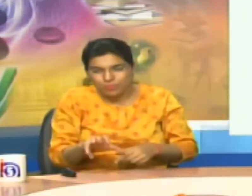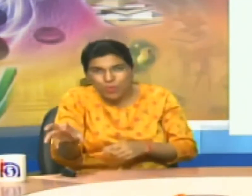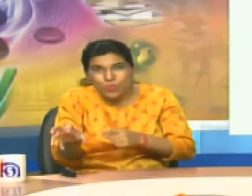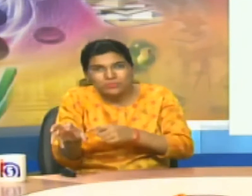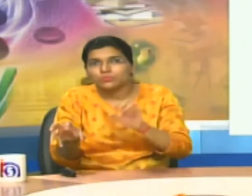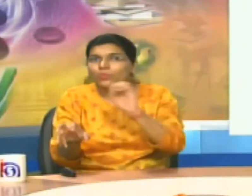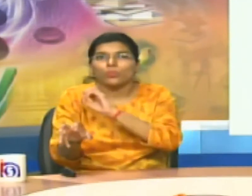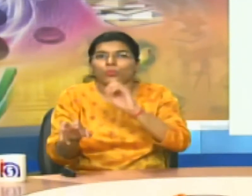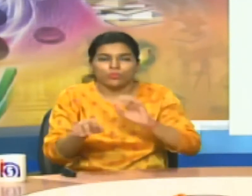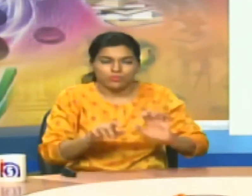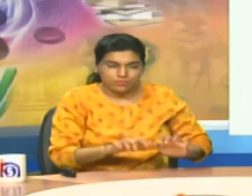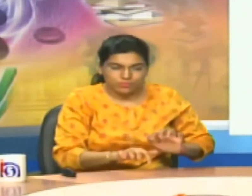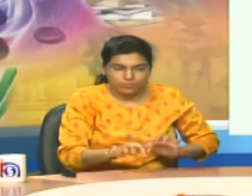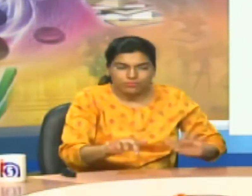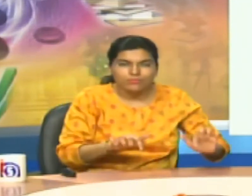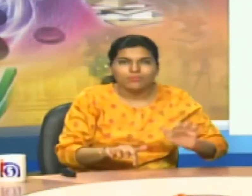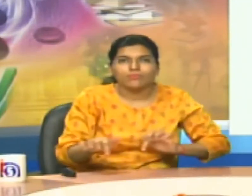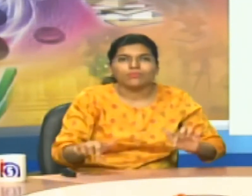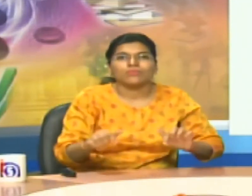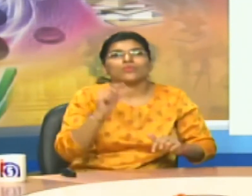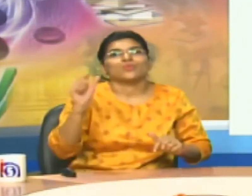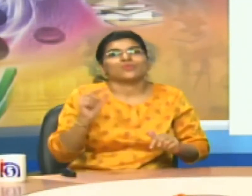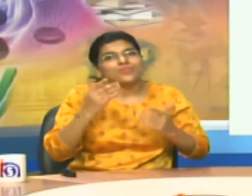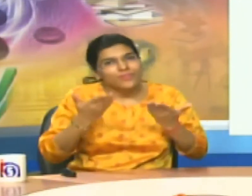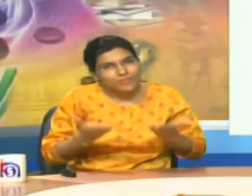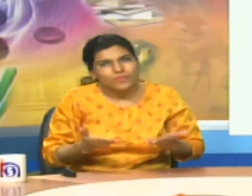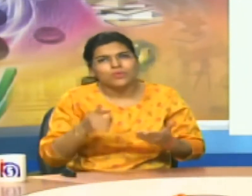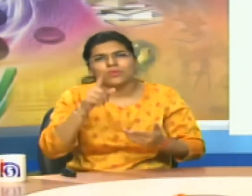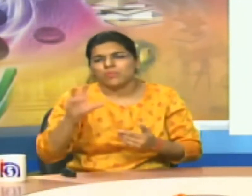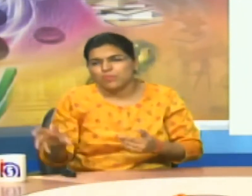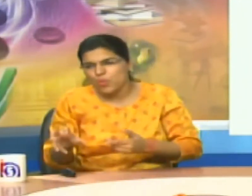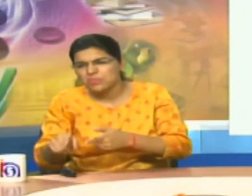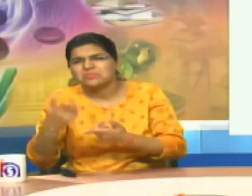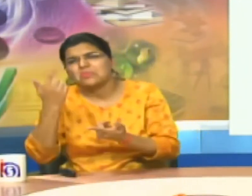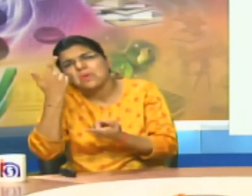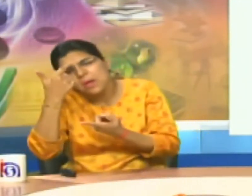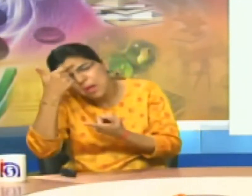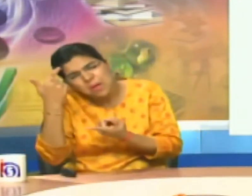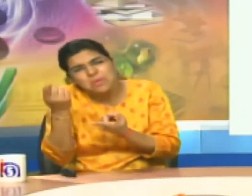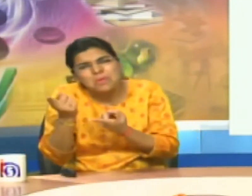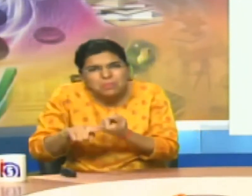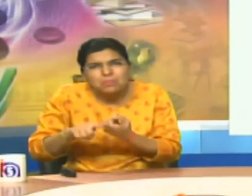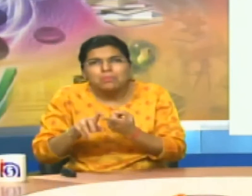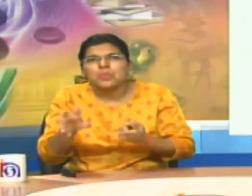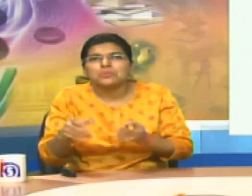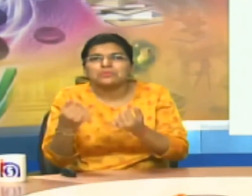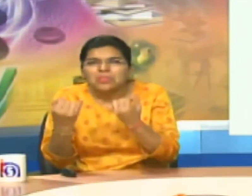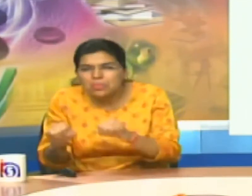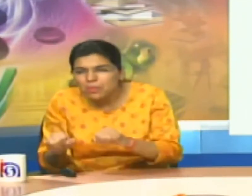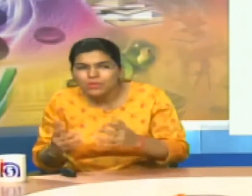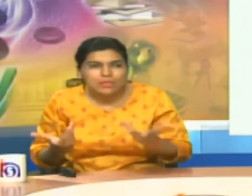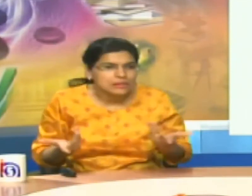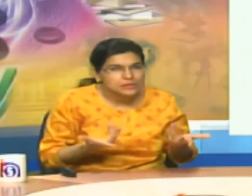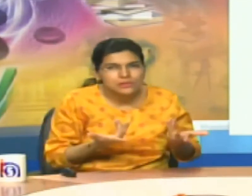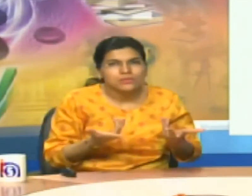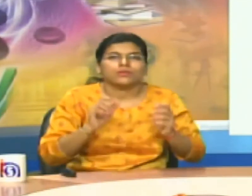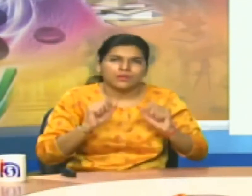then that is used for open. You can save your time with pressing two buttons together